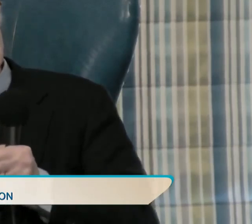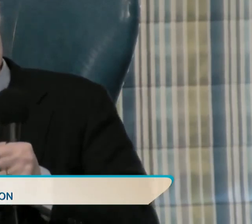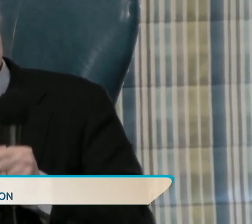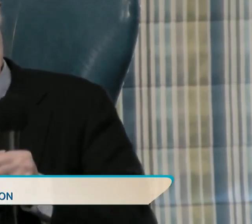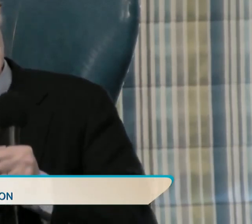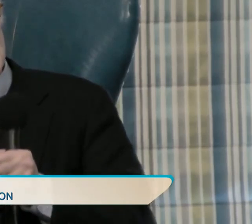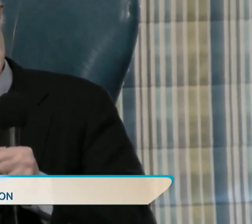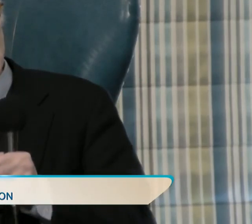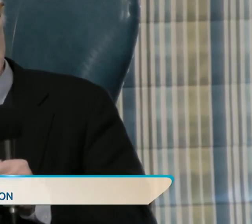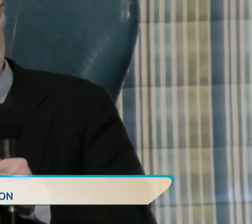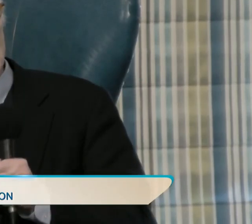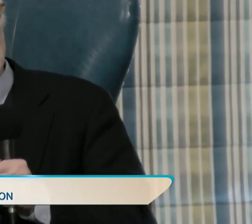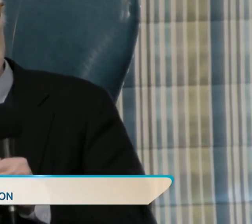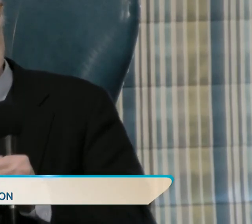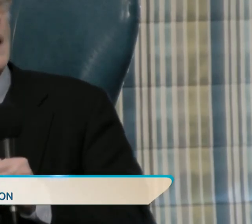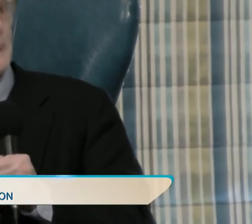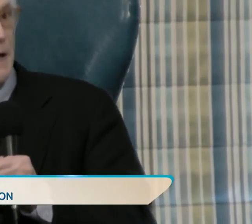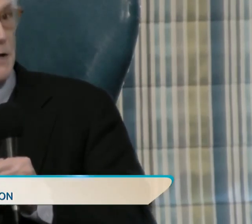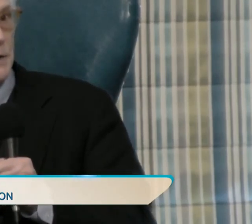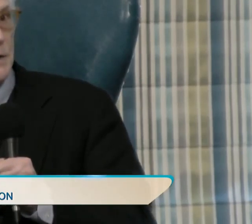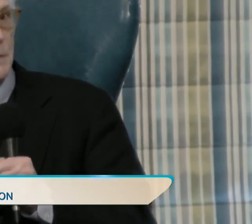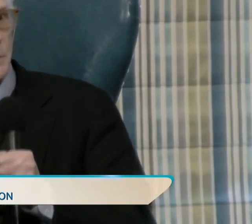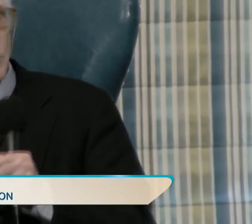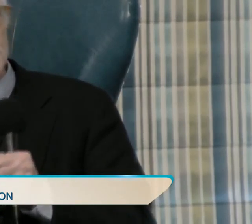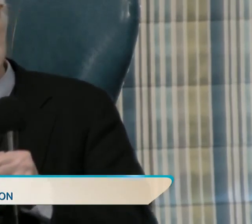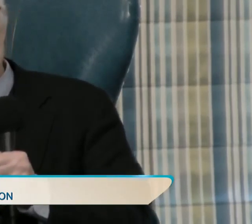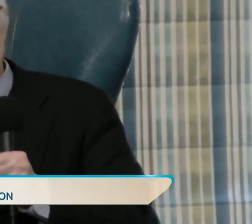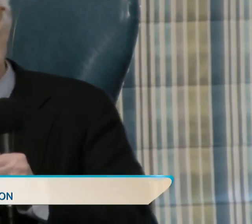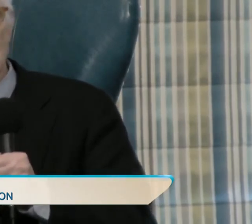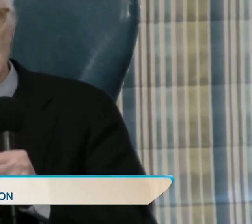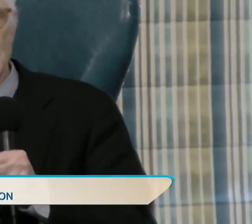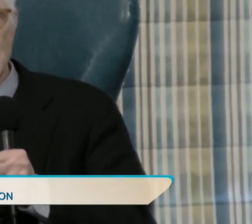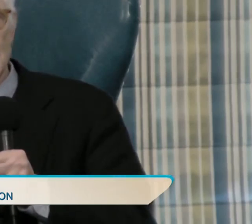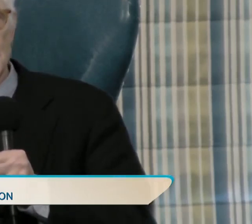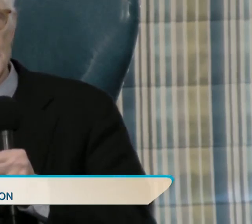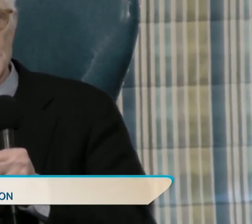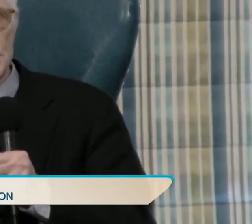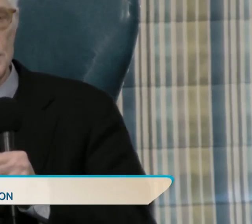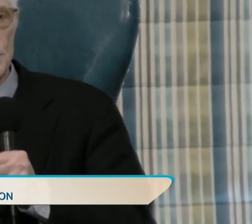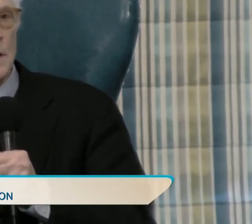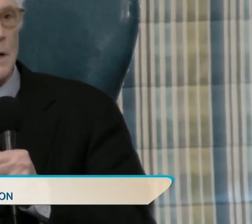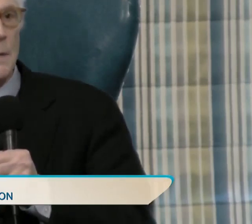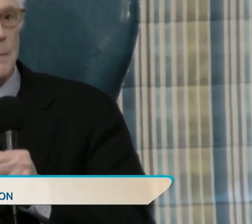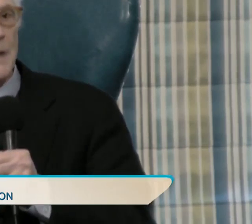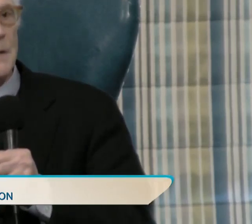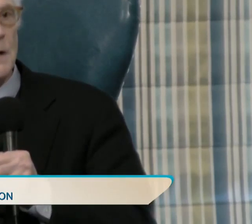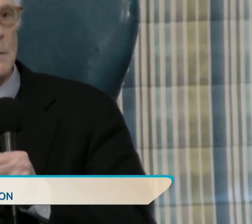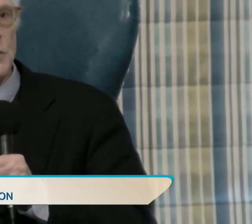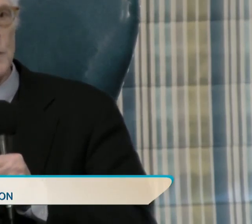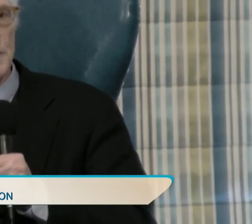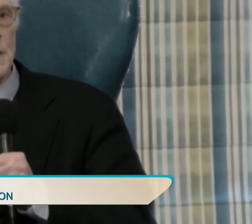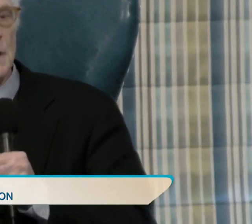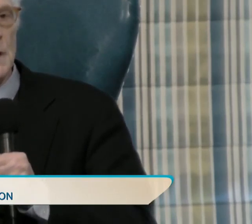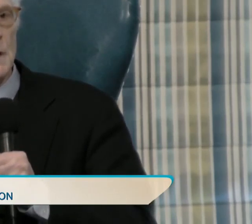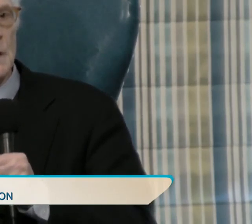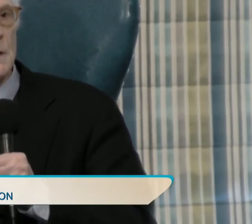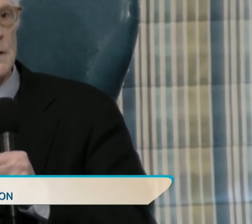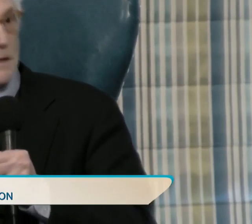those individuals may need more accommodations, more specific accommodations to make their